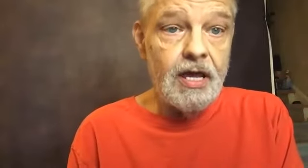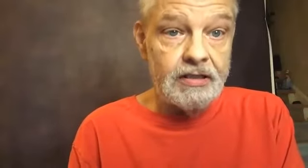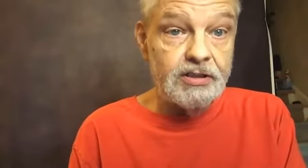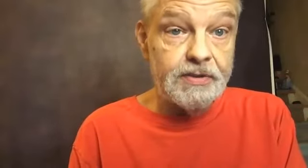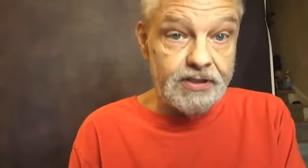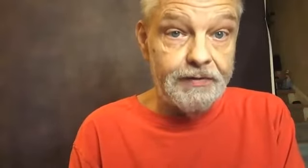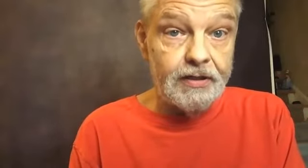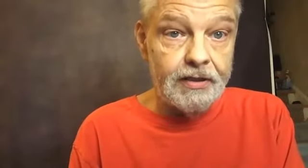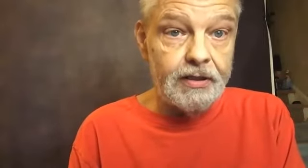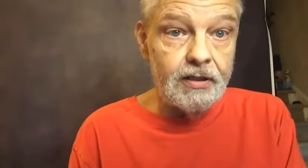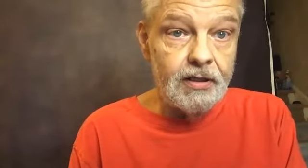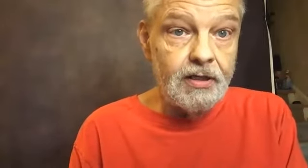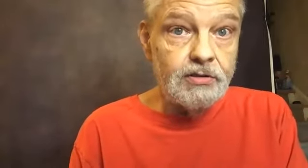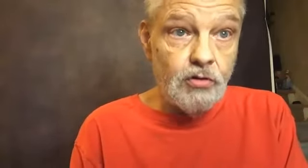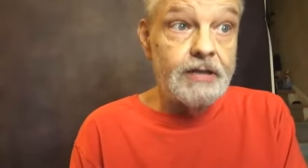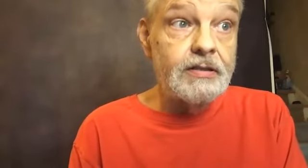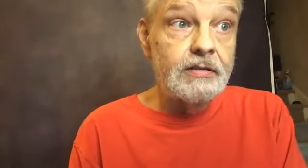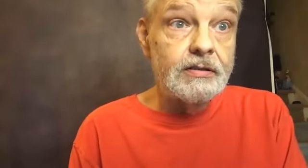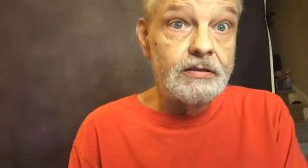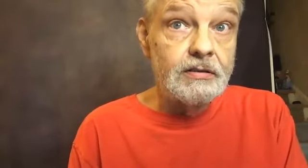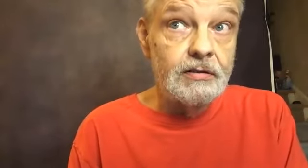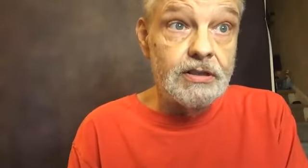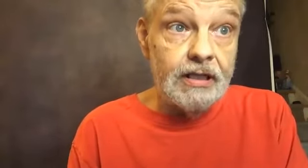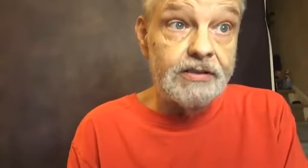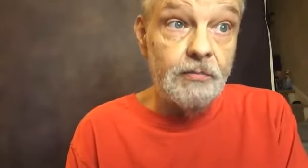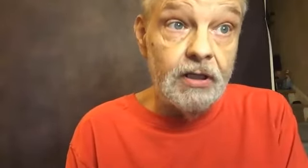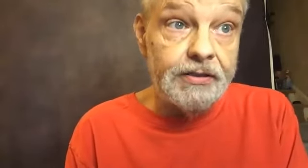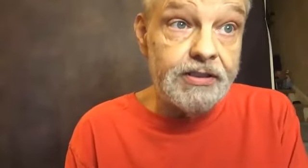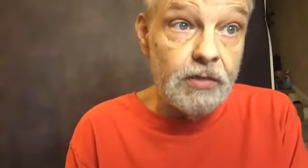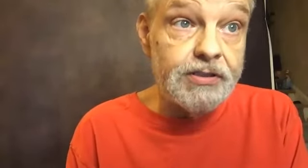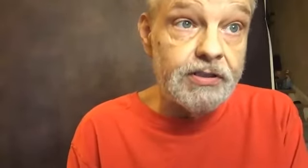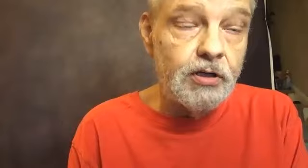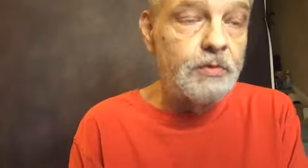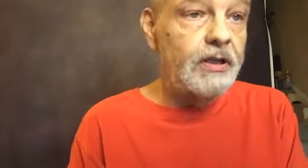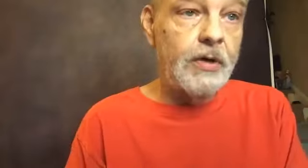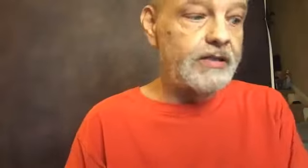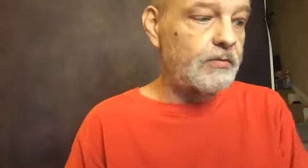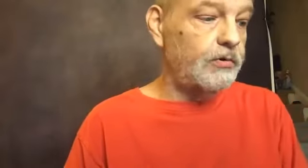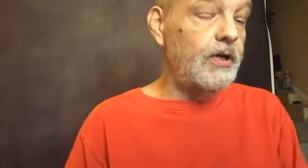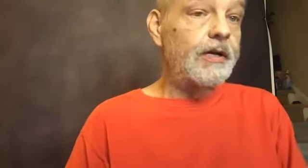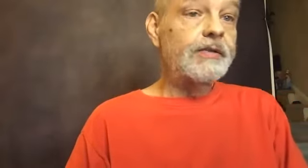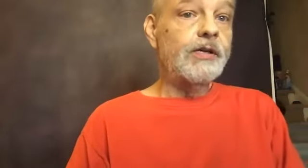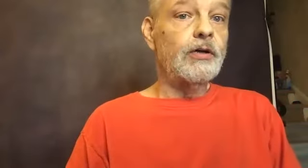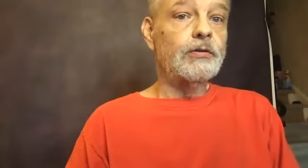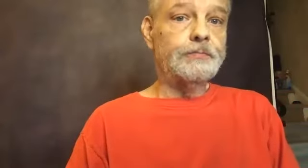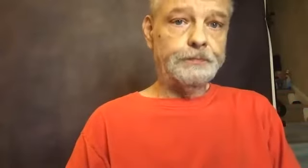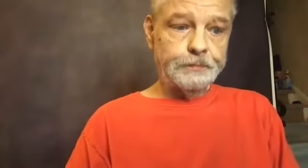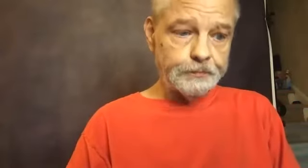and specifically trying to teach them English as much as humanly possible. So